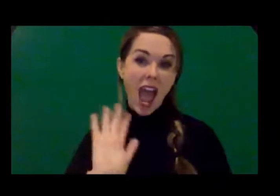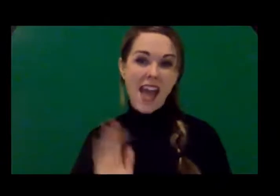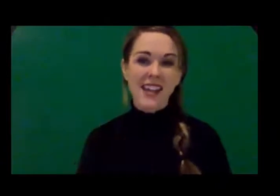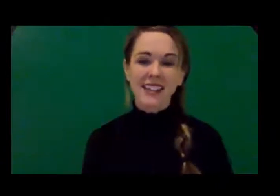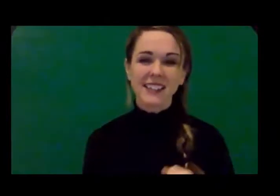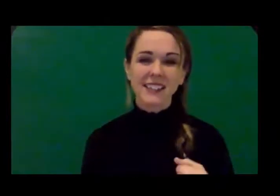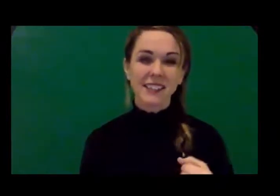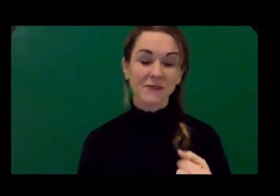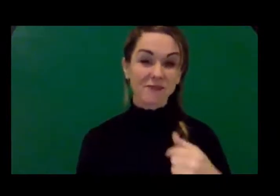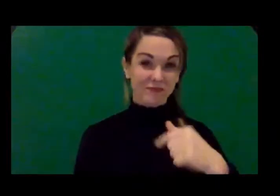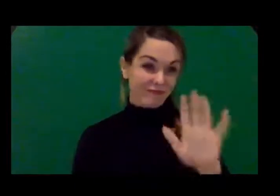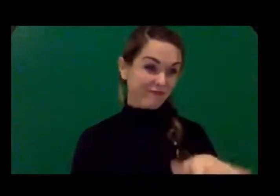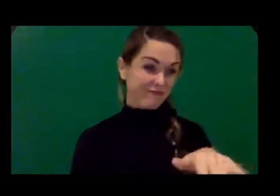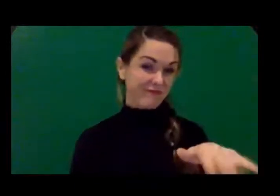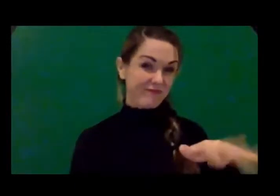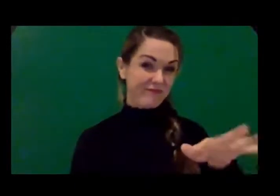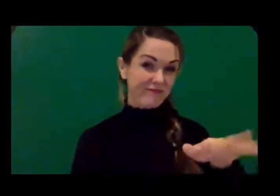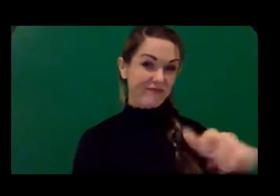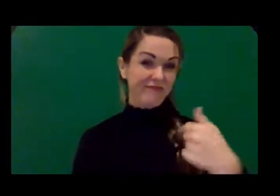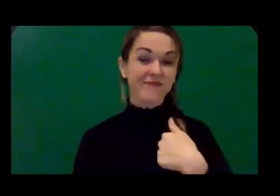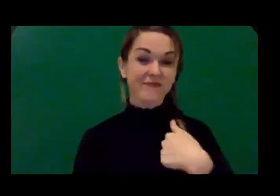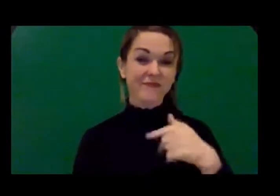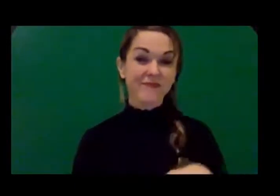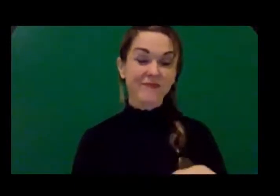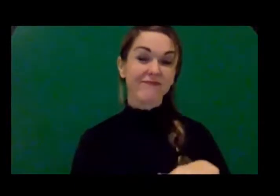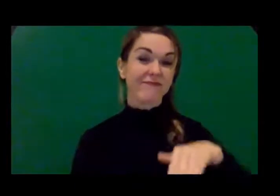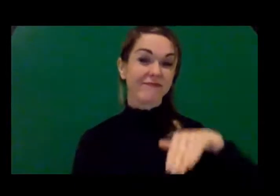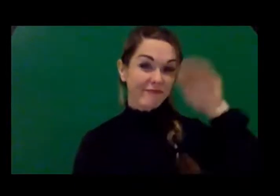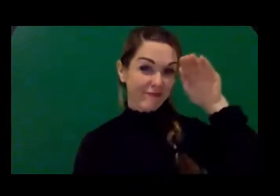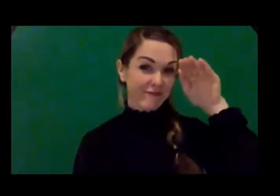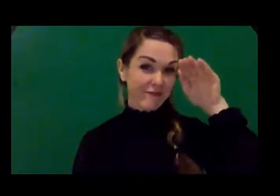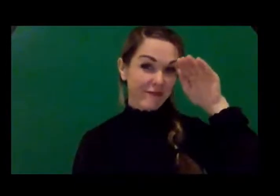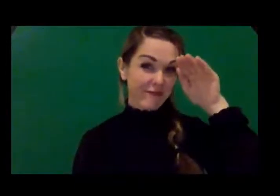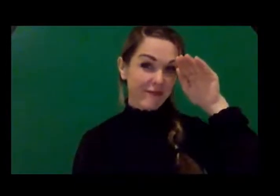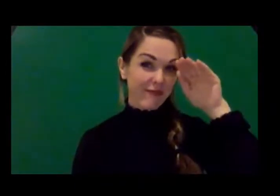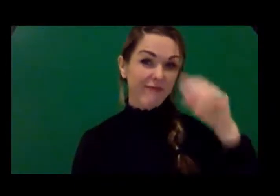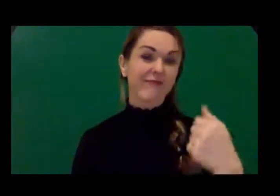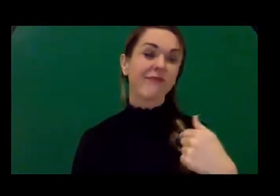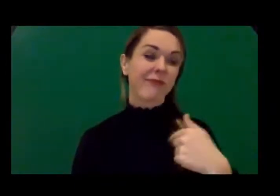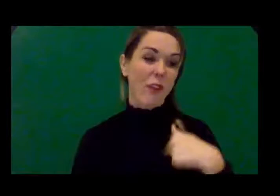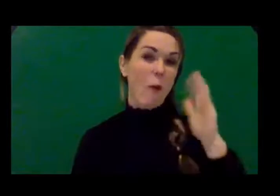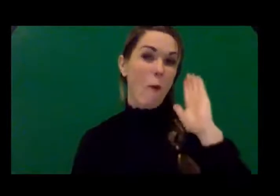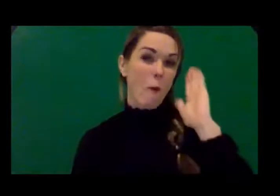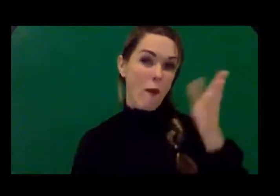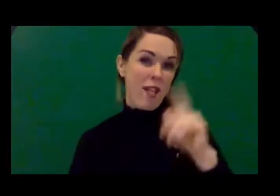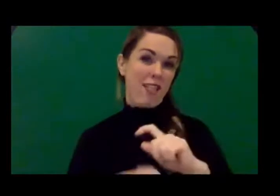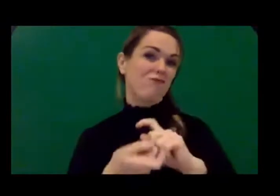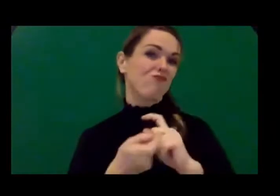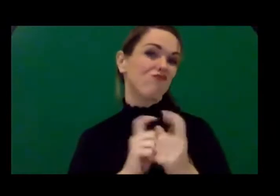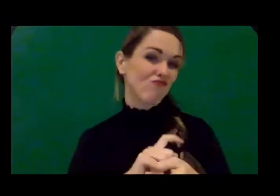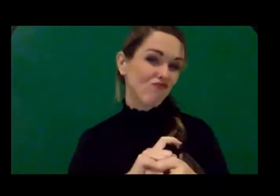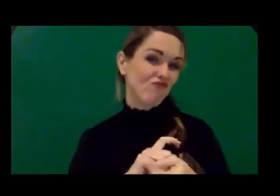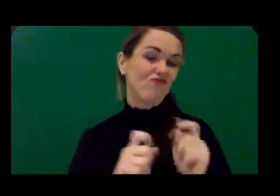what? When I grow up, I will change. I'll be different.